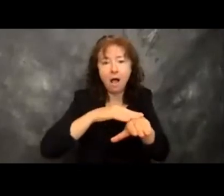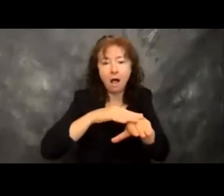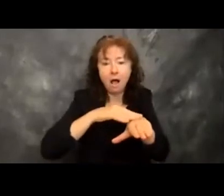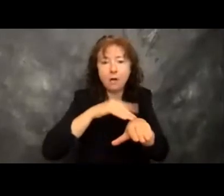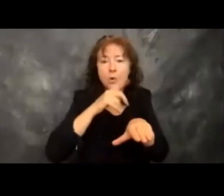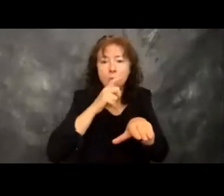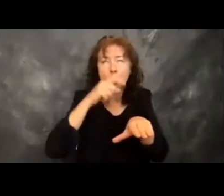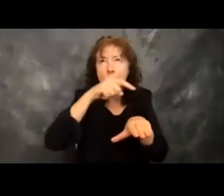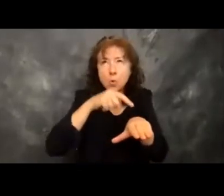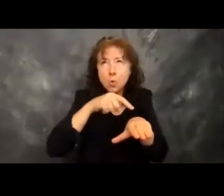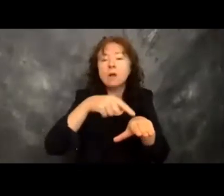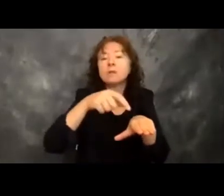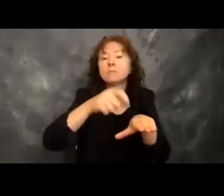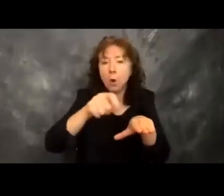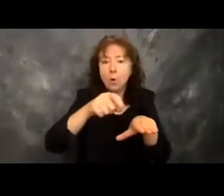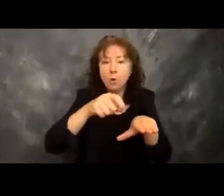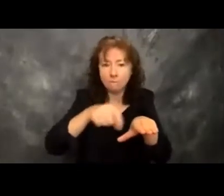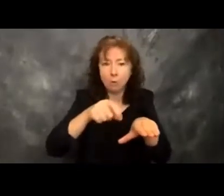can